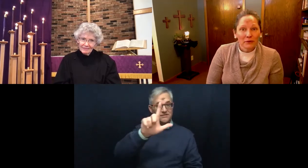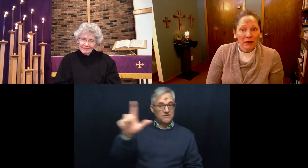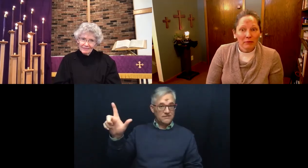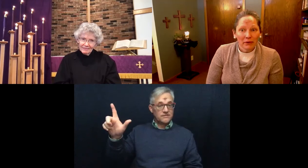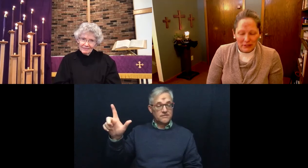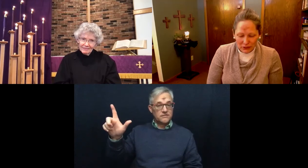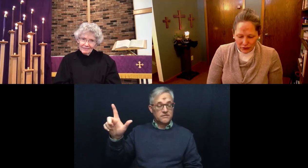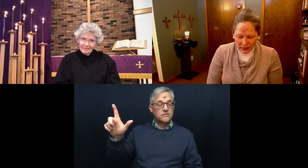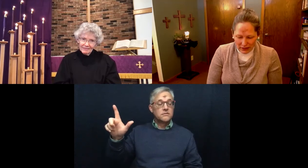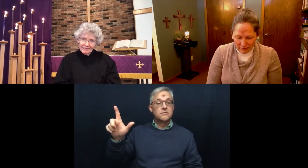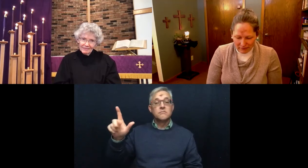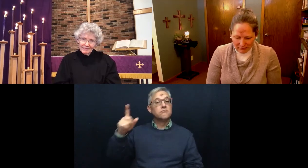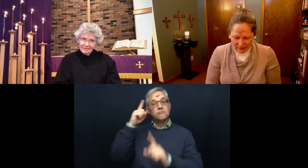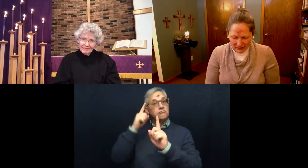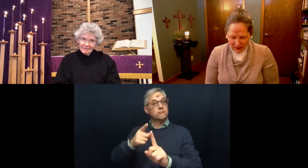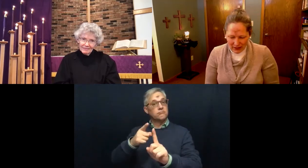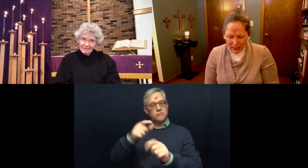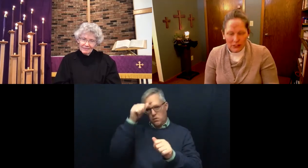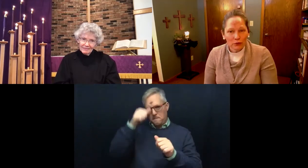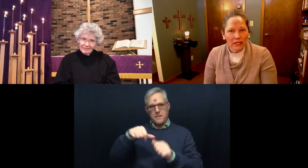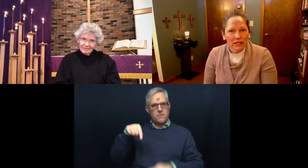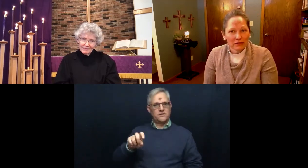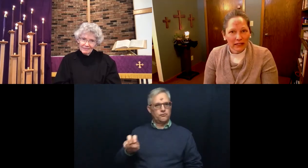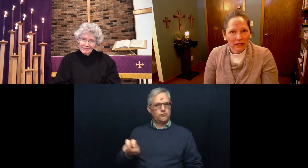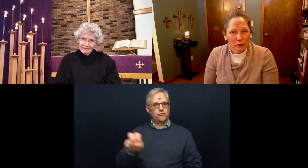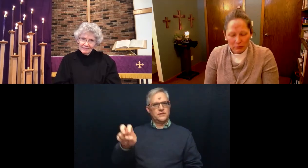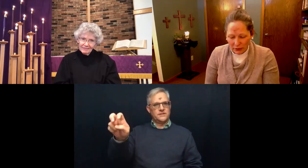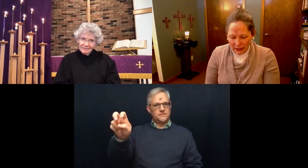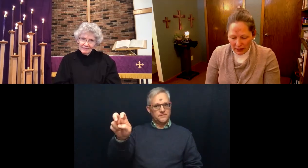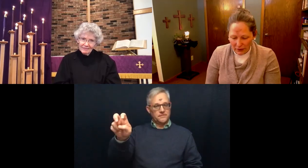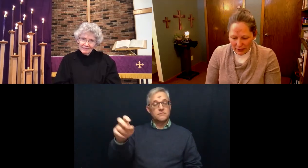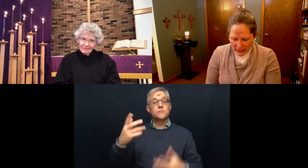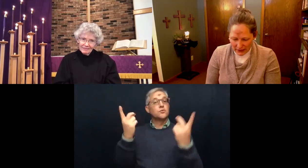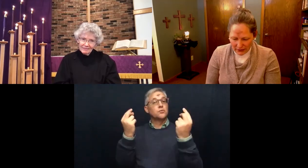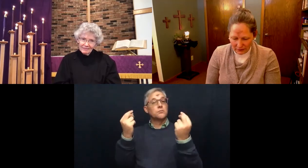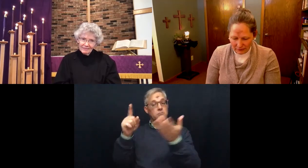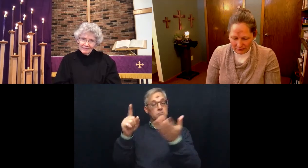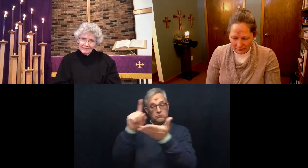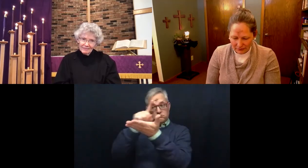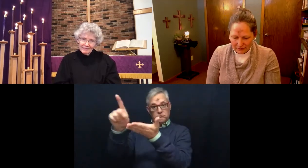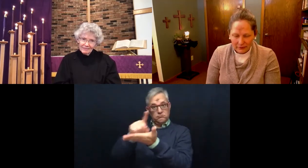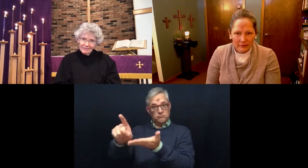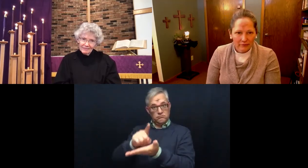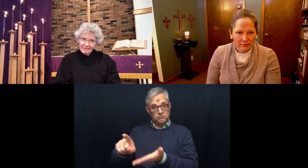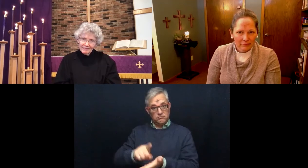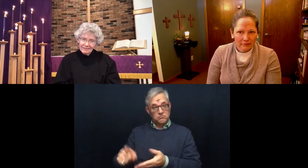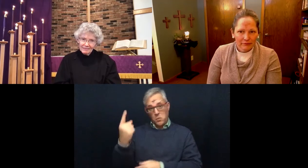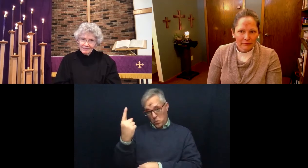to remember this journey. And each week of Lent, we put out a candle,